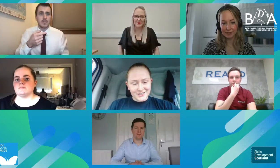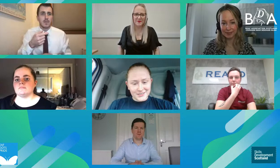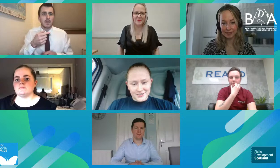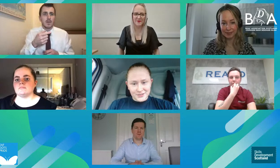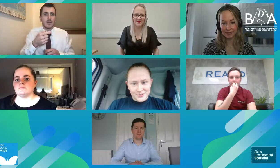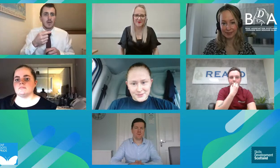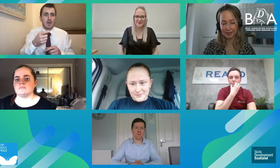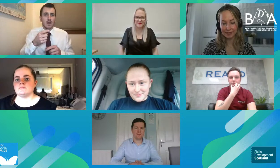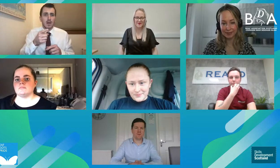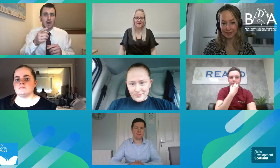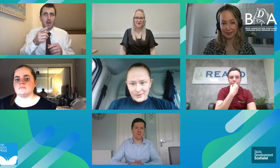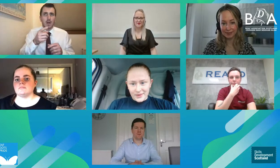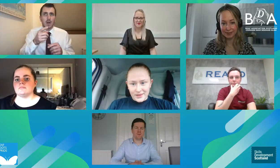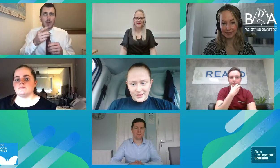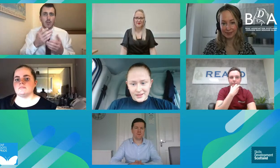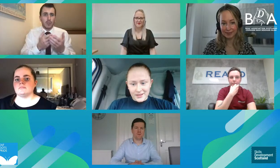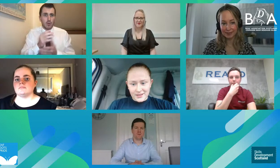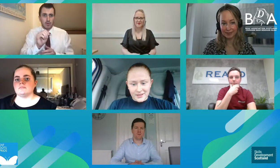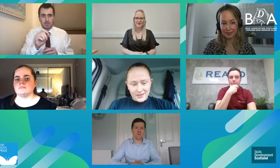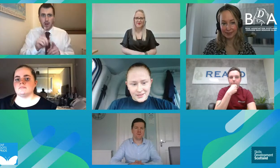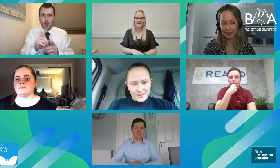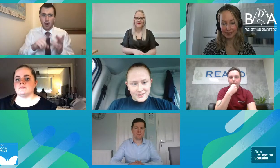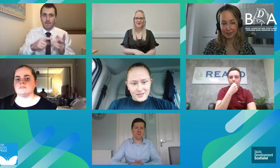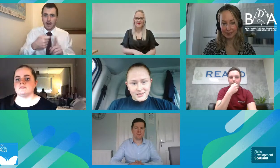No, that's fine.